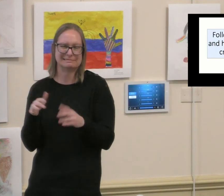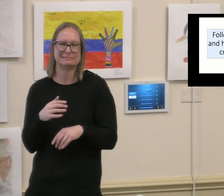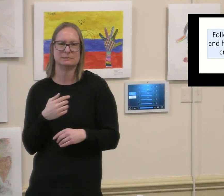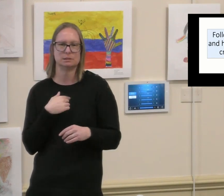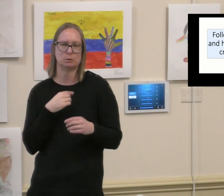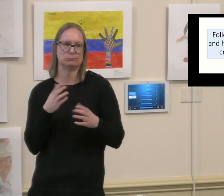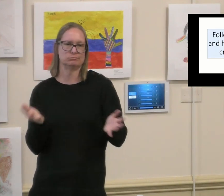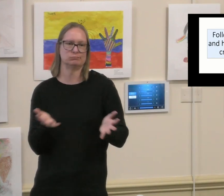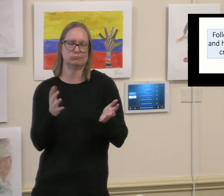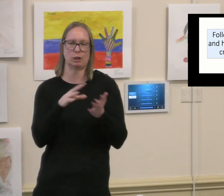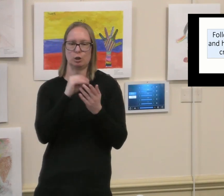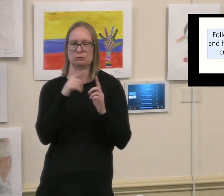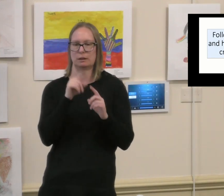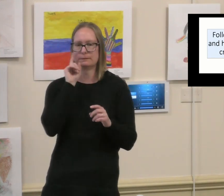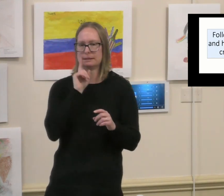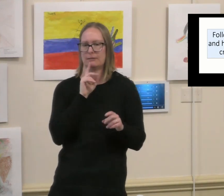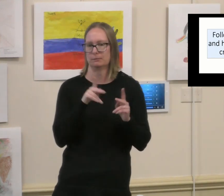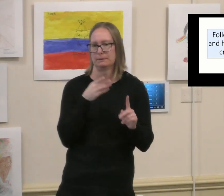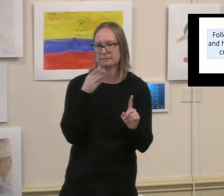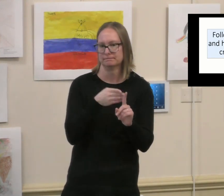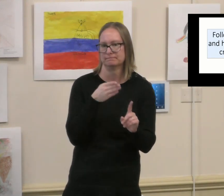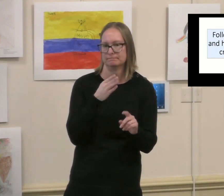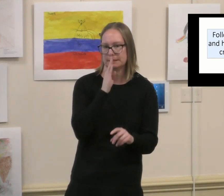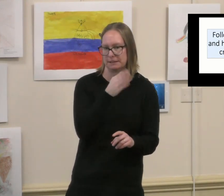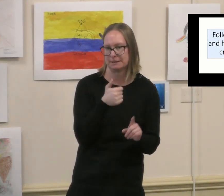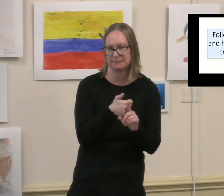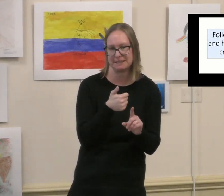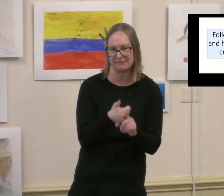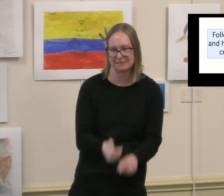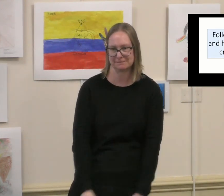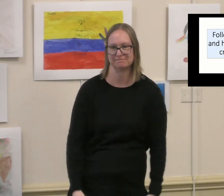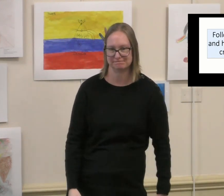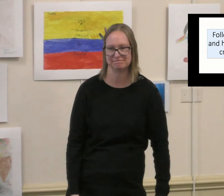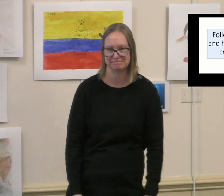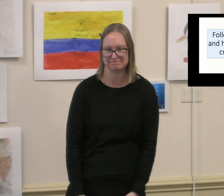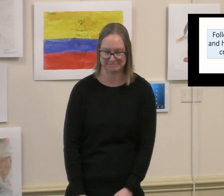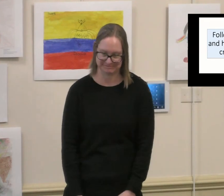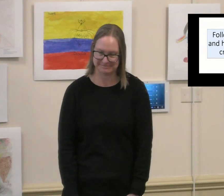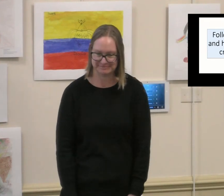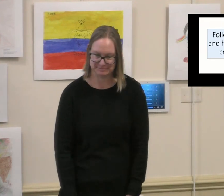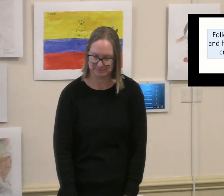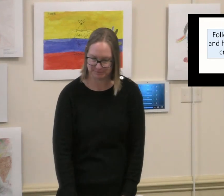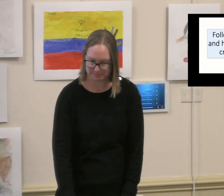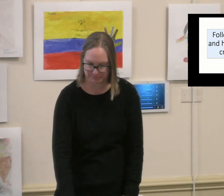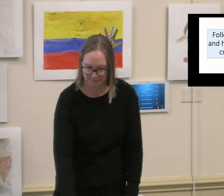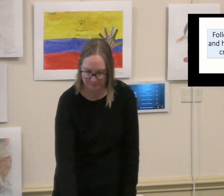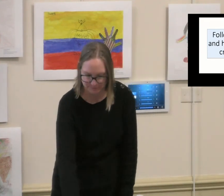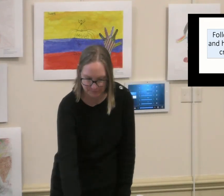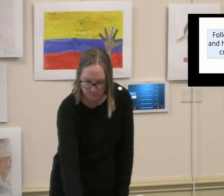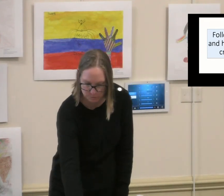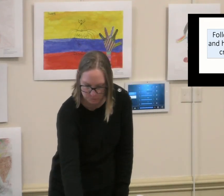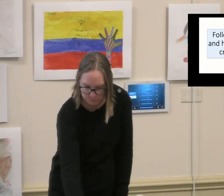learned for a couple years themselves and they're not signing something exactly accurate. So it's best to go to a